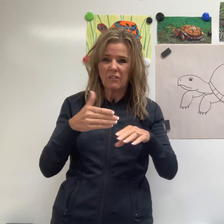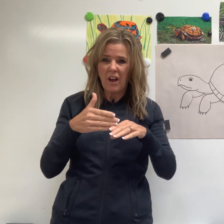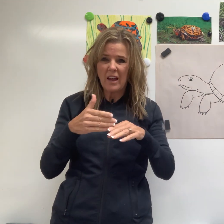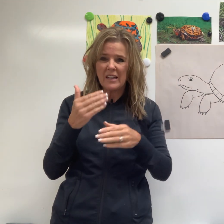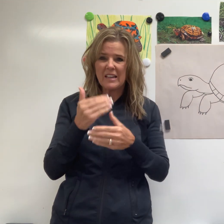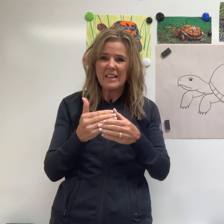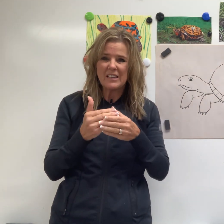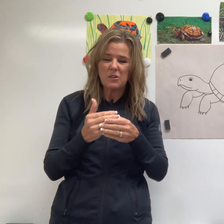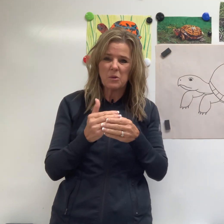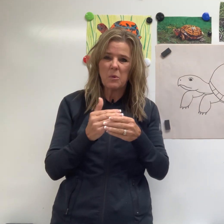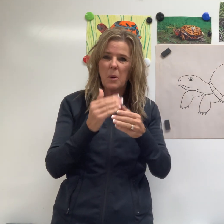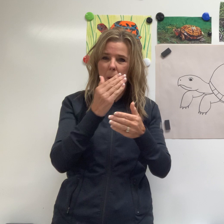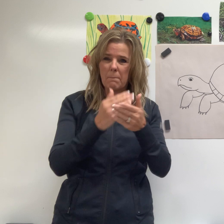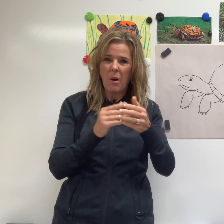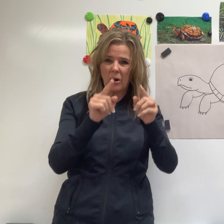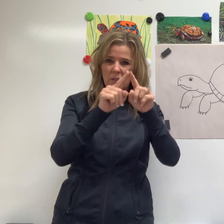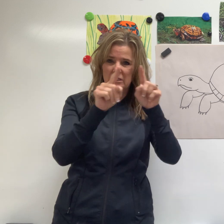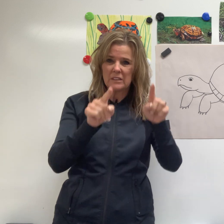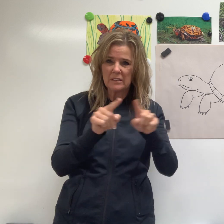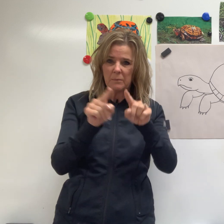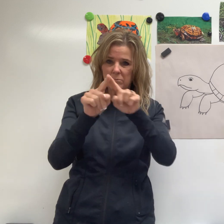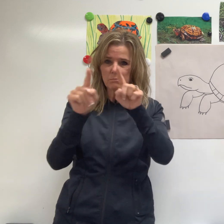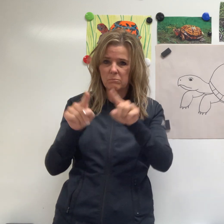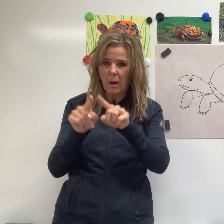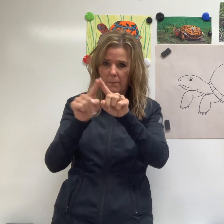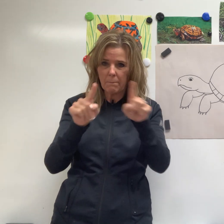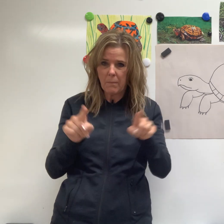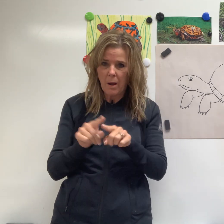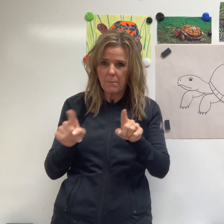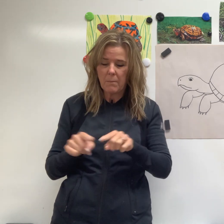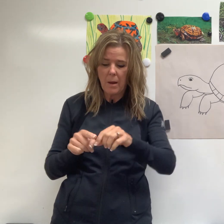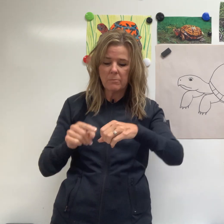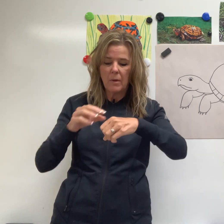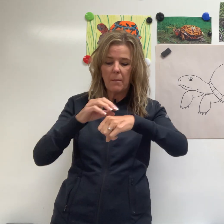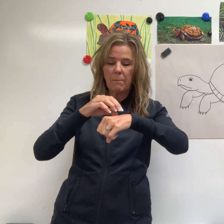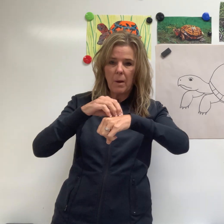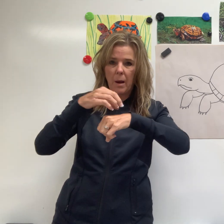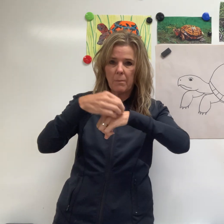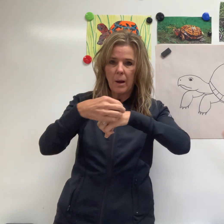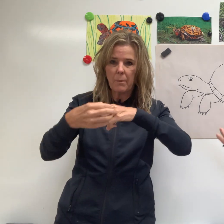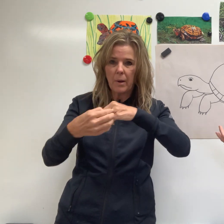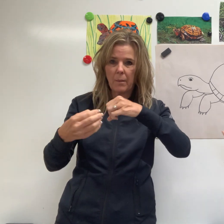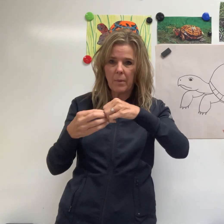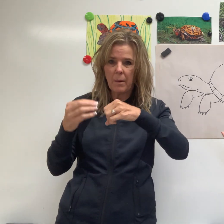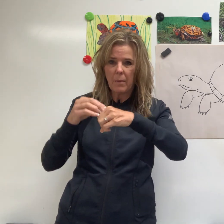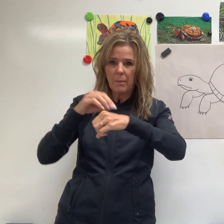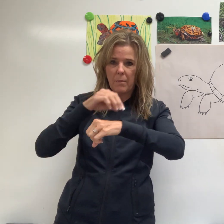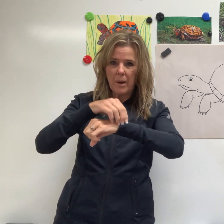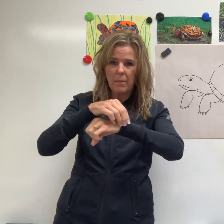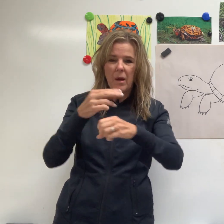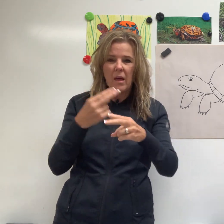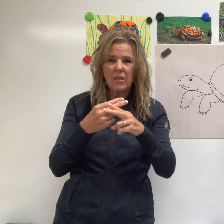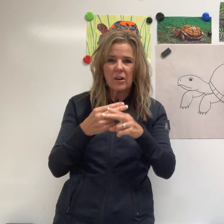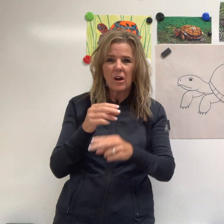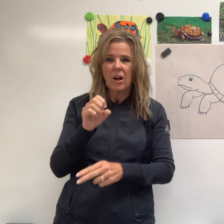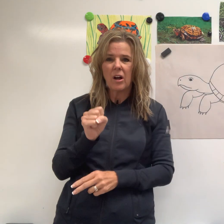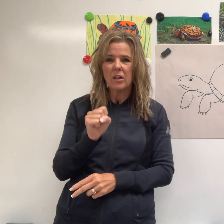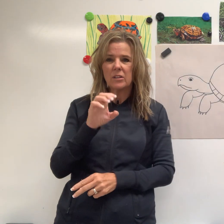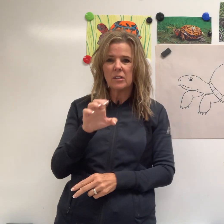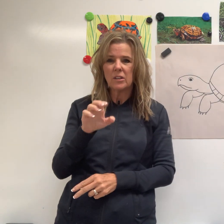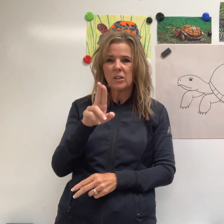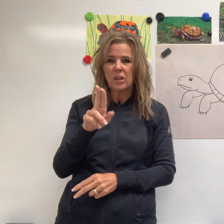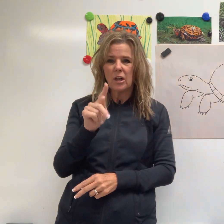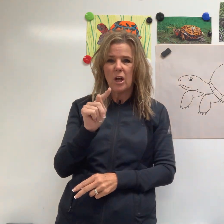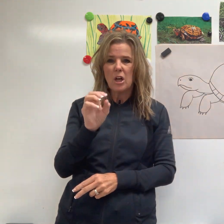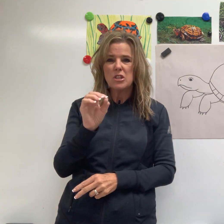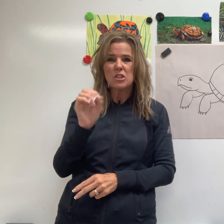sections. They're plates on the turtle shell that creates that hard shell. Those plates are called scutes. So these